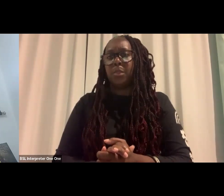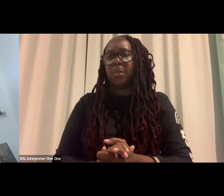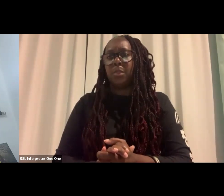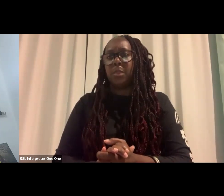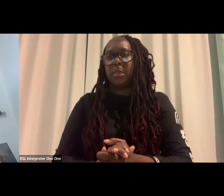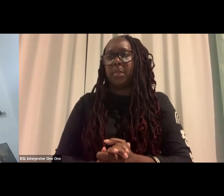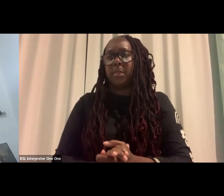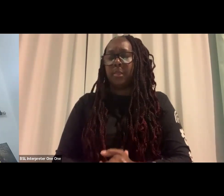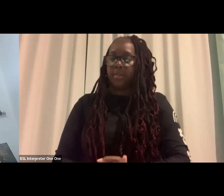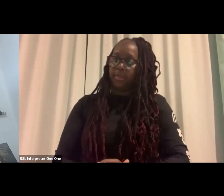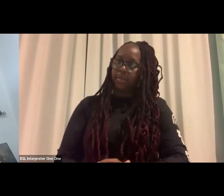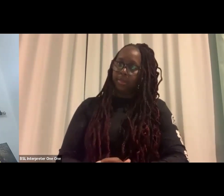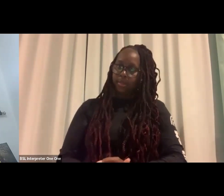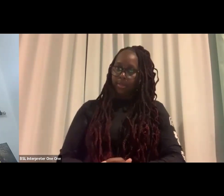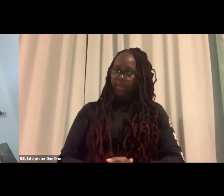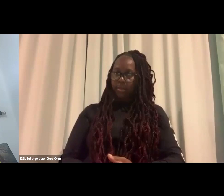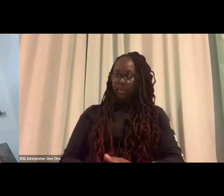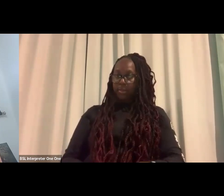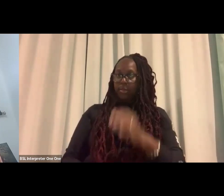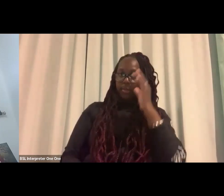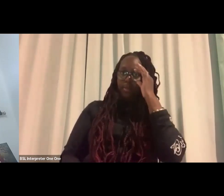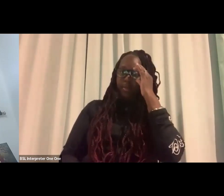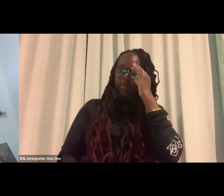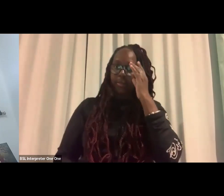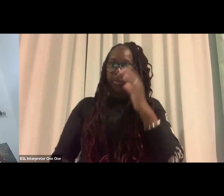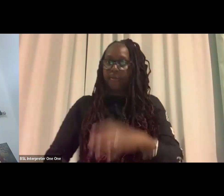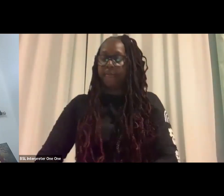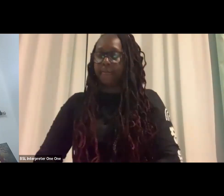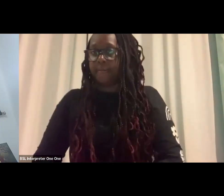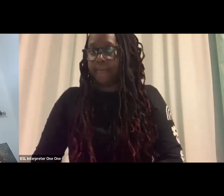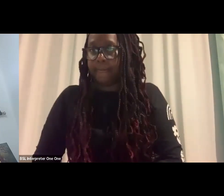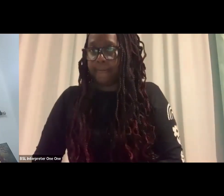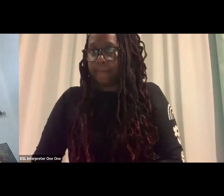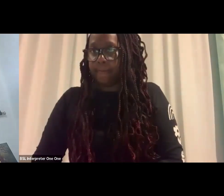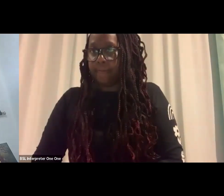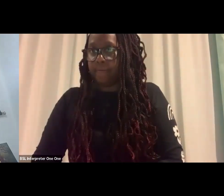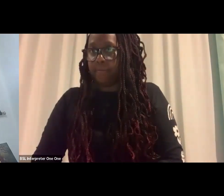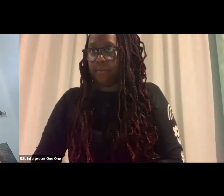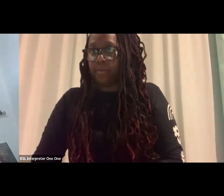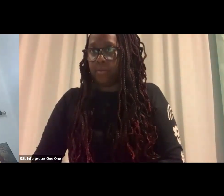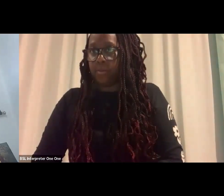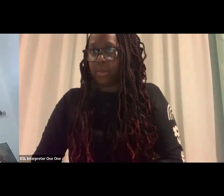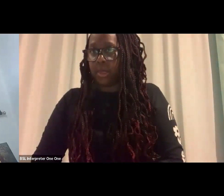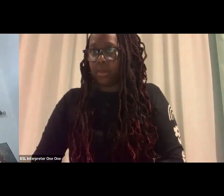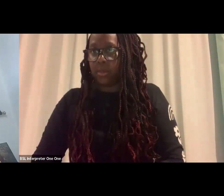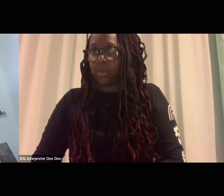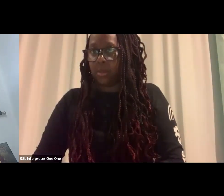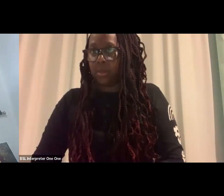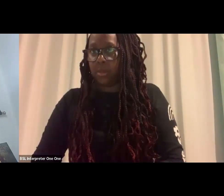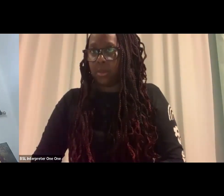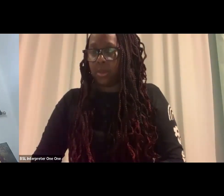actually, really think deeply. So GNH actually, I feel